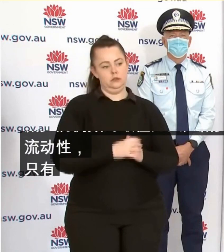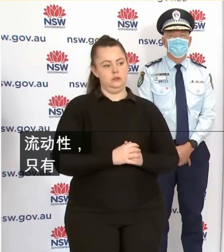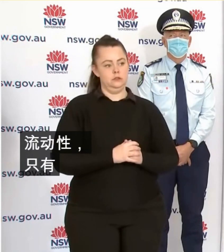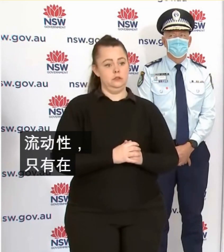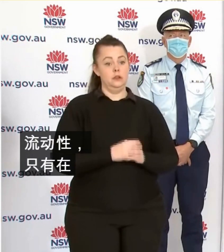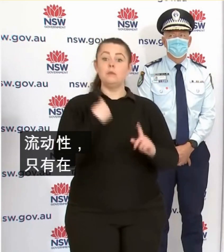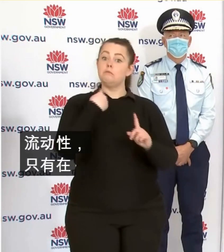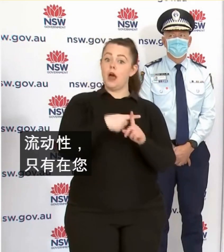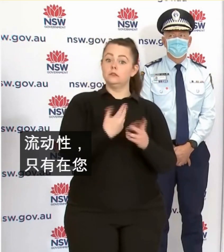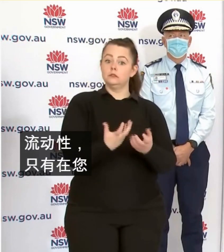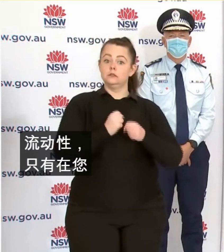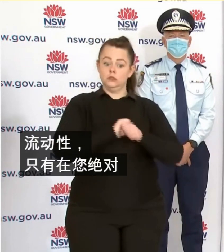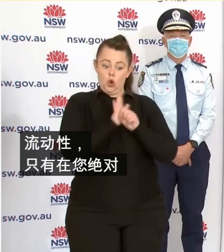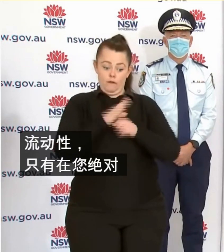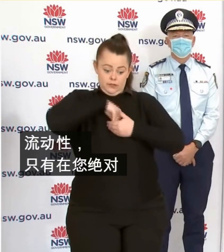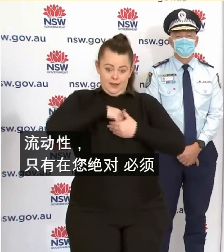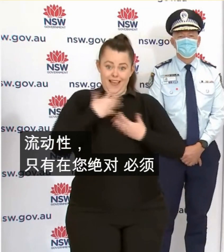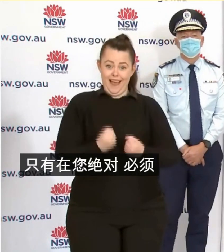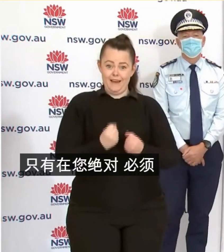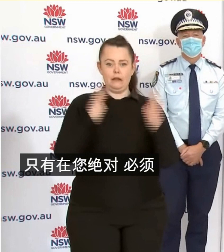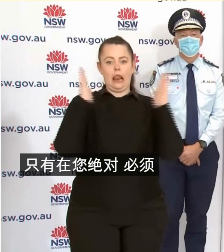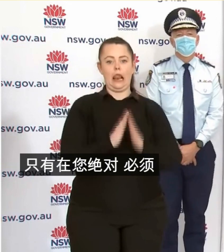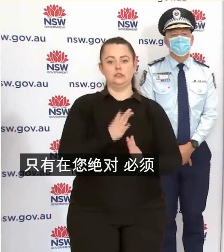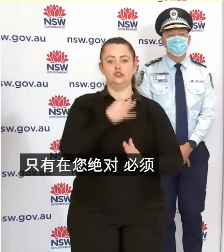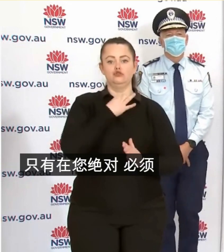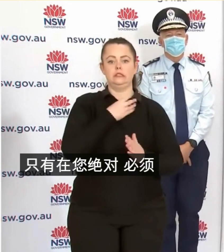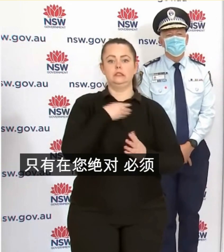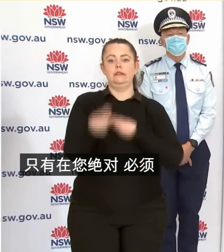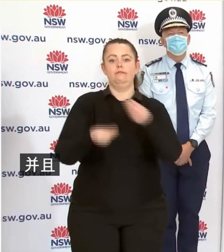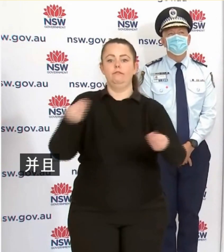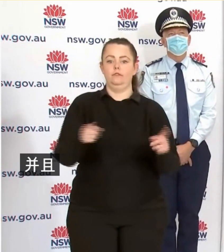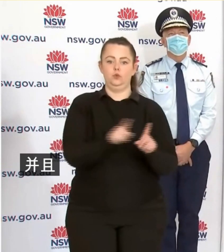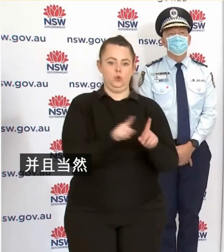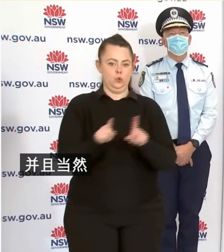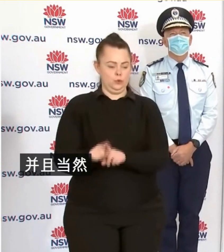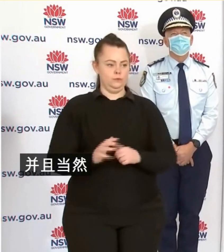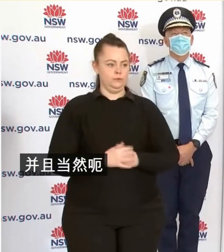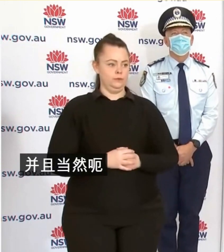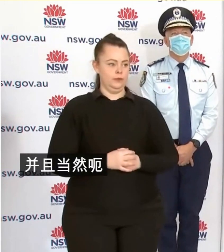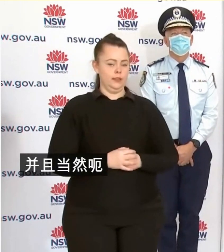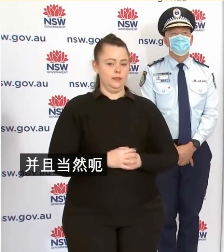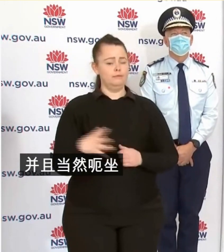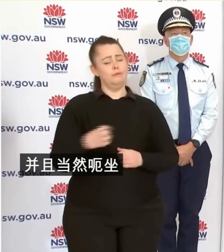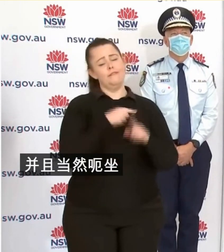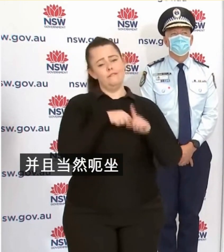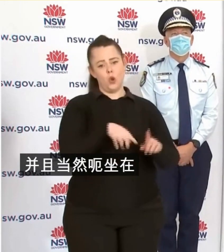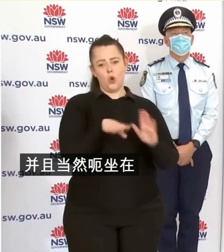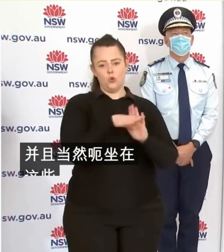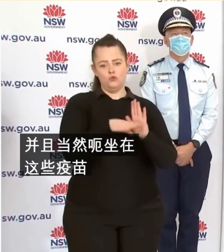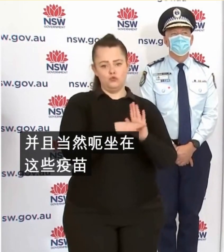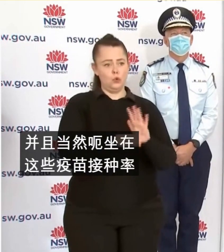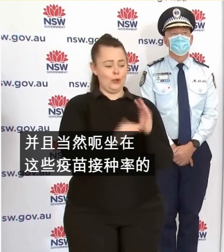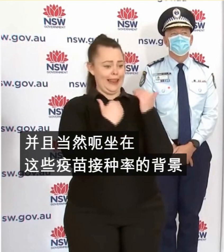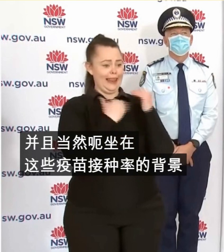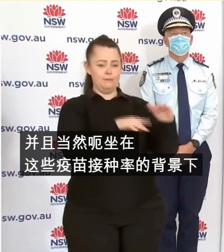mobility. Only move around if you absolutely have to, and of course set in the